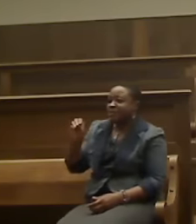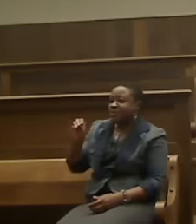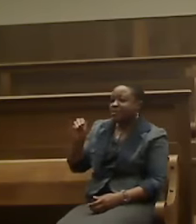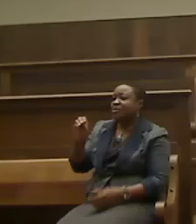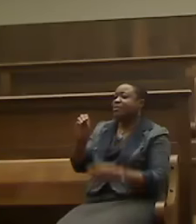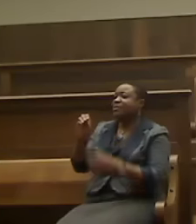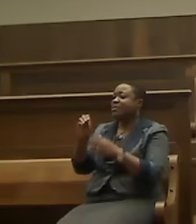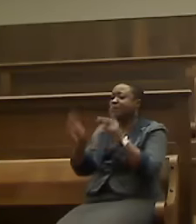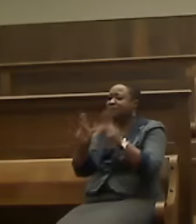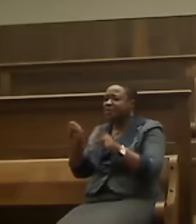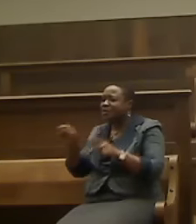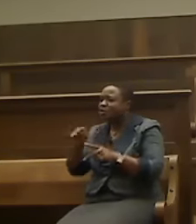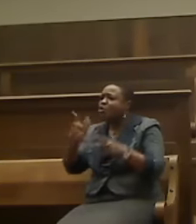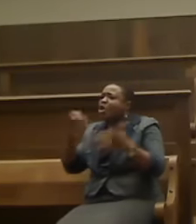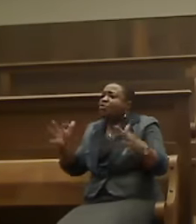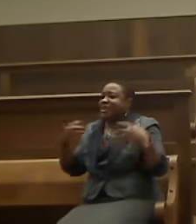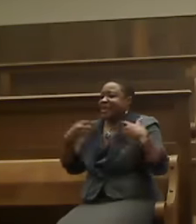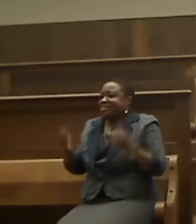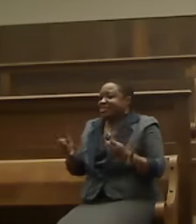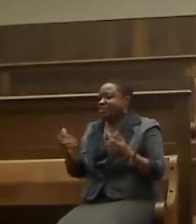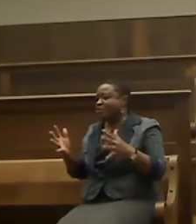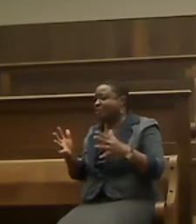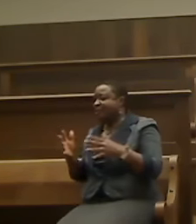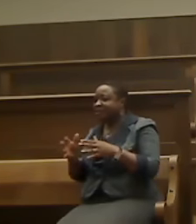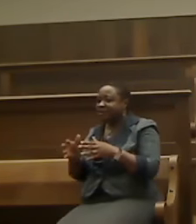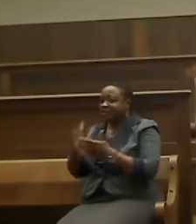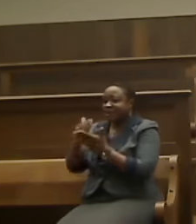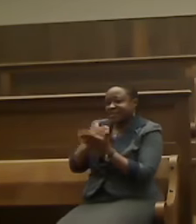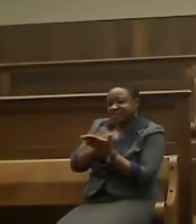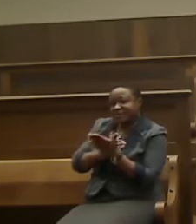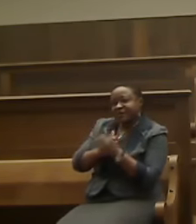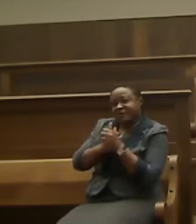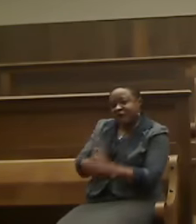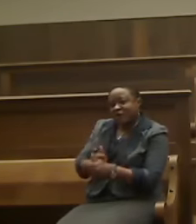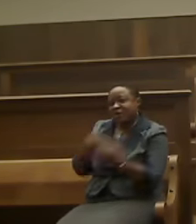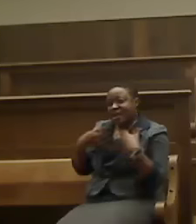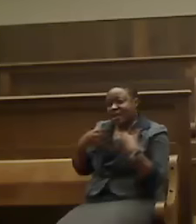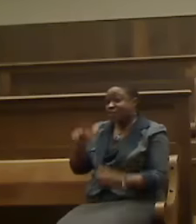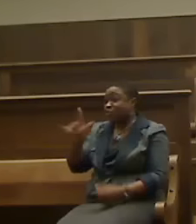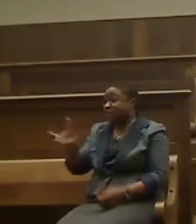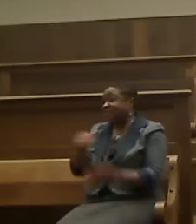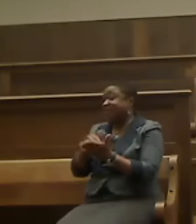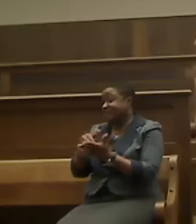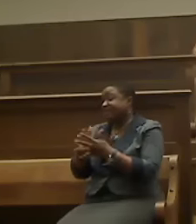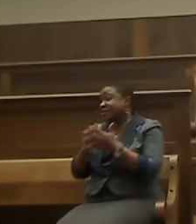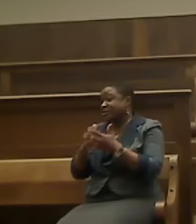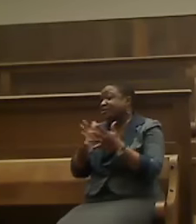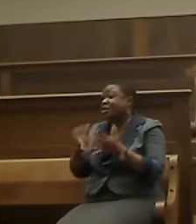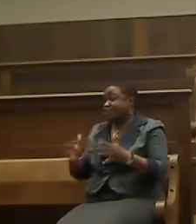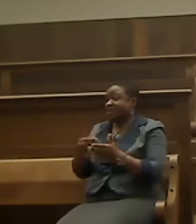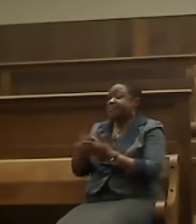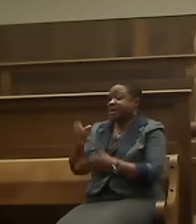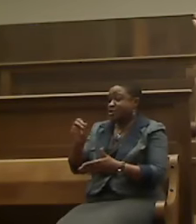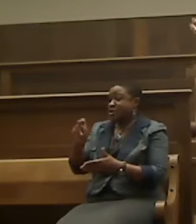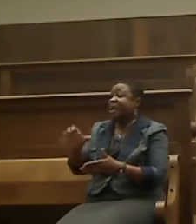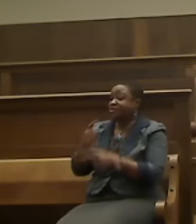health-conscious shoppers, those that already buy based on their list. 28 million Americans already buy organic on a